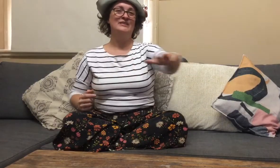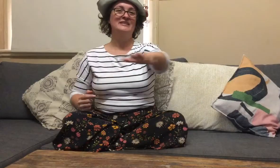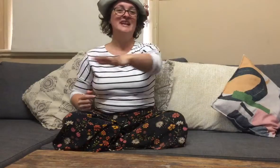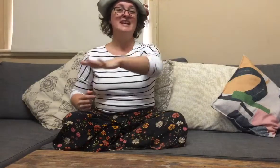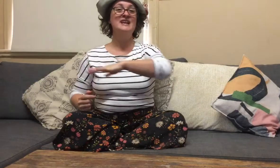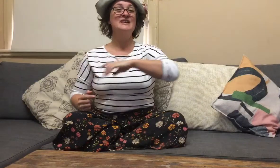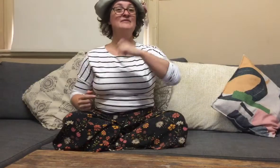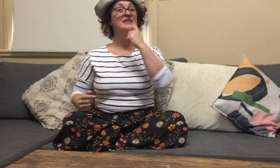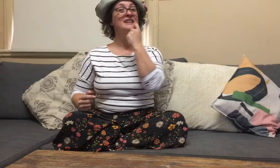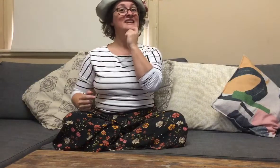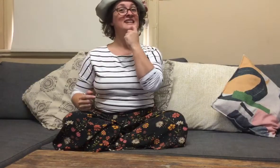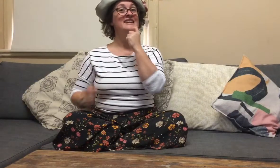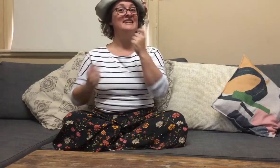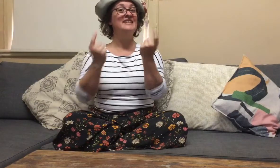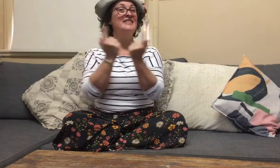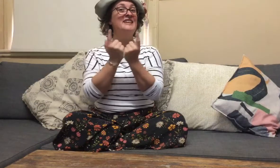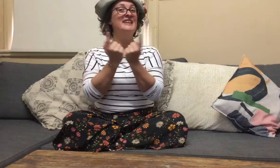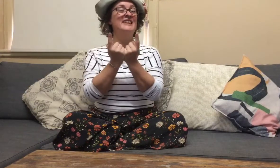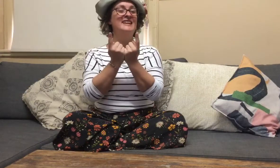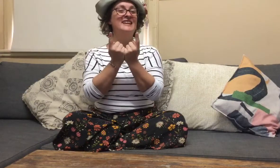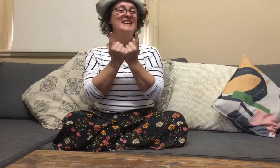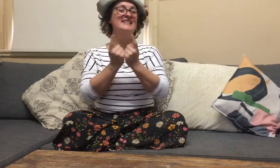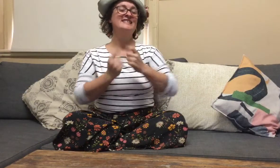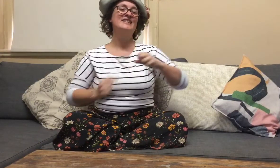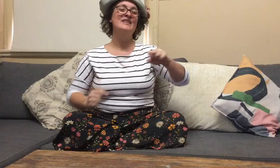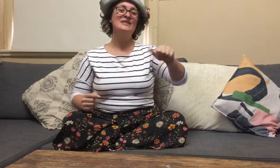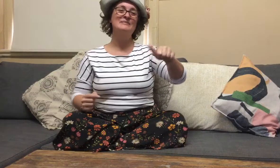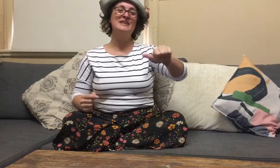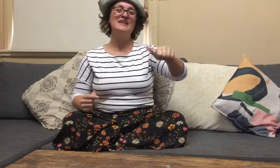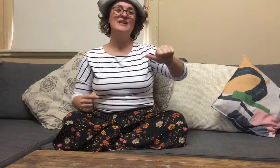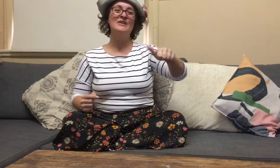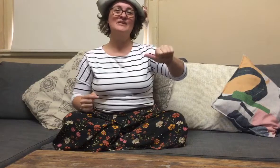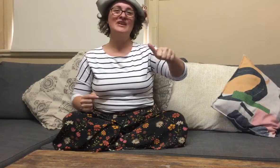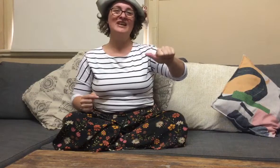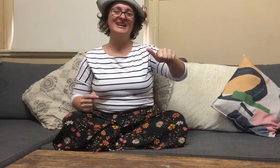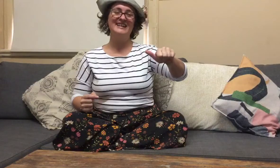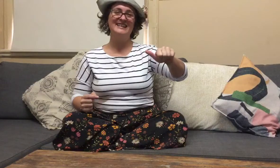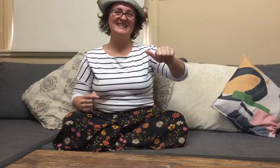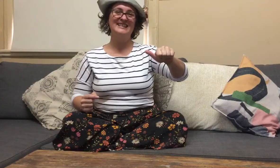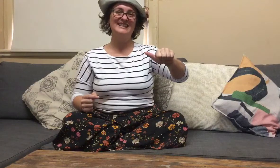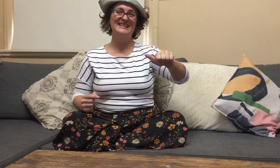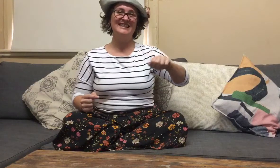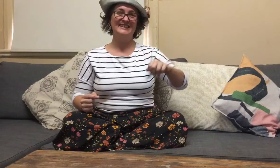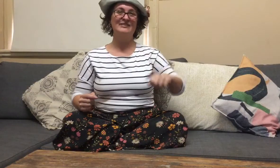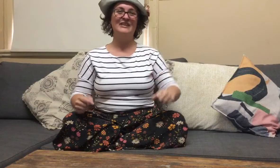because every little thing is gonna be alright. We'll go